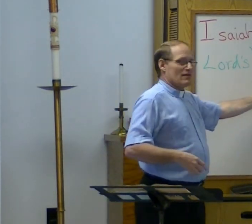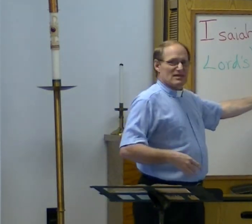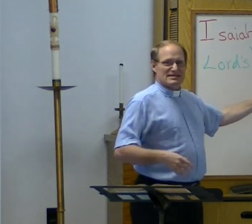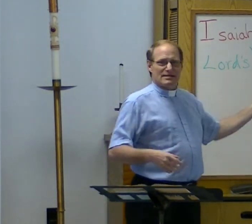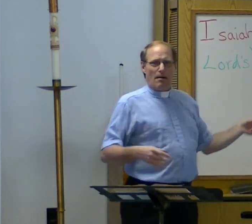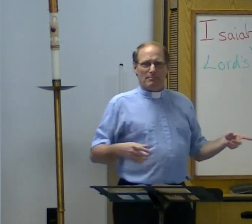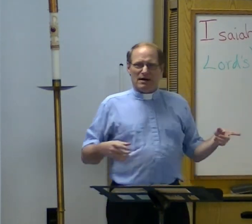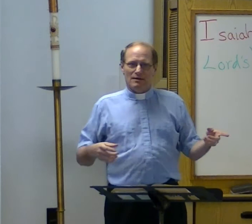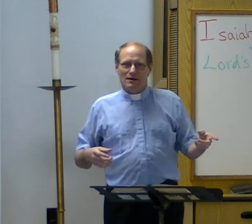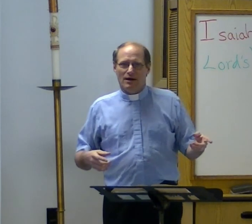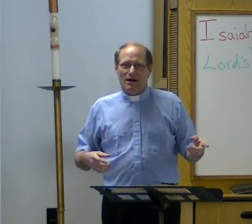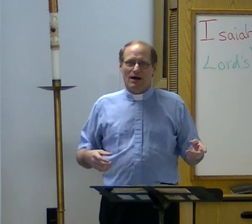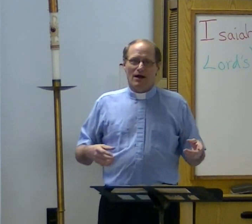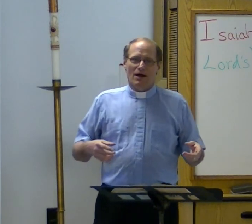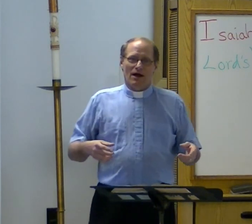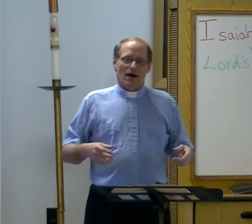The stump.